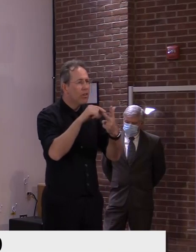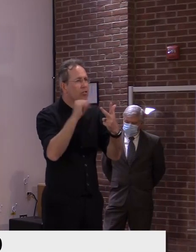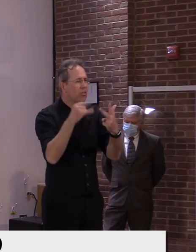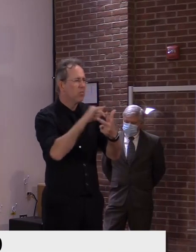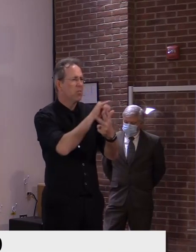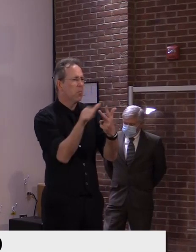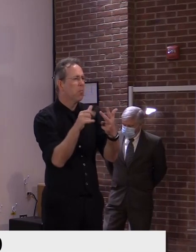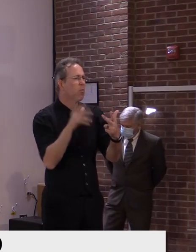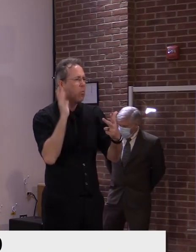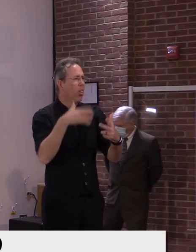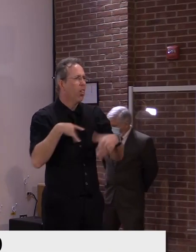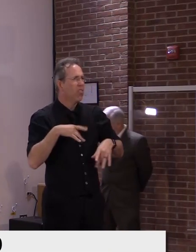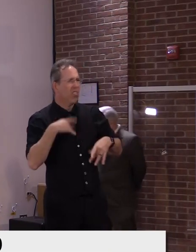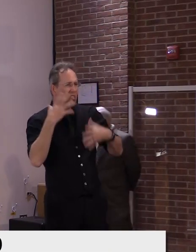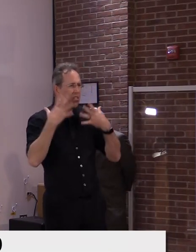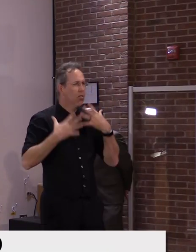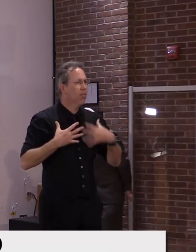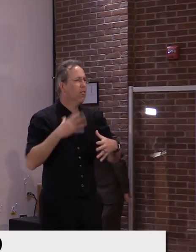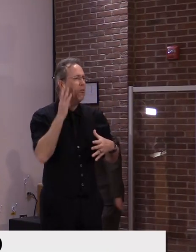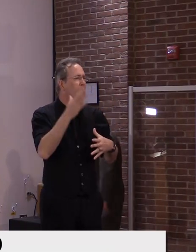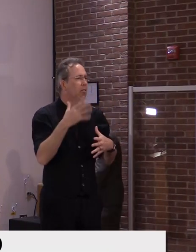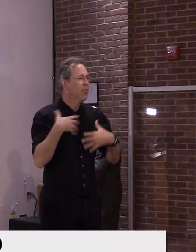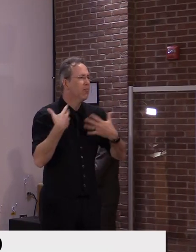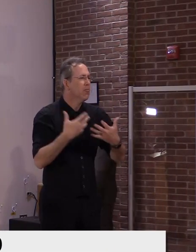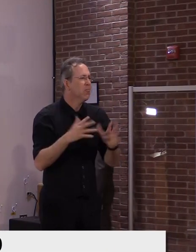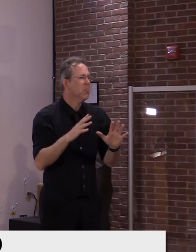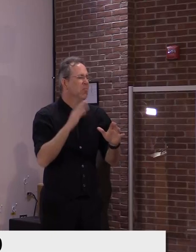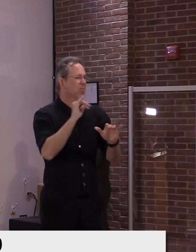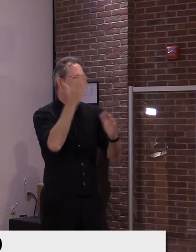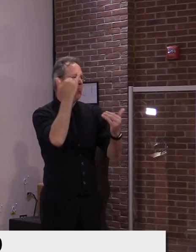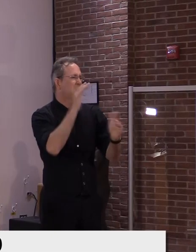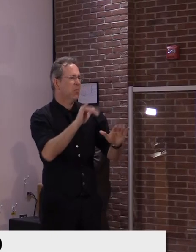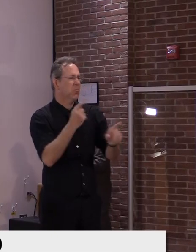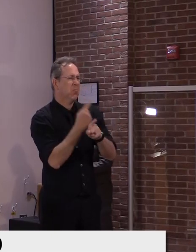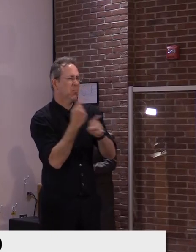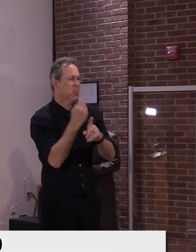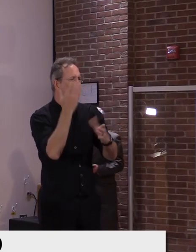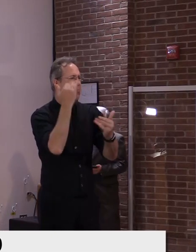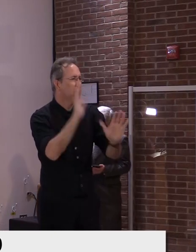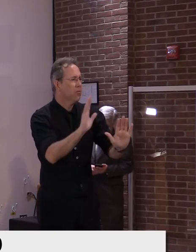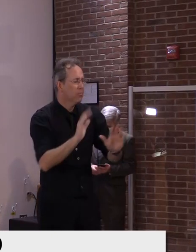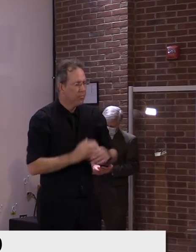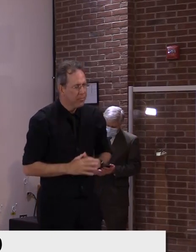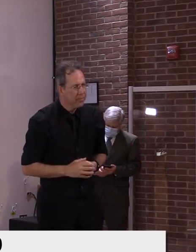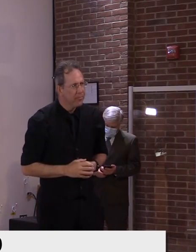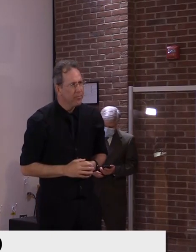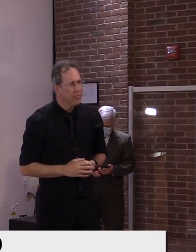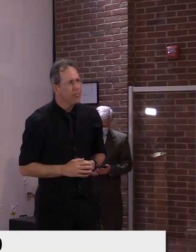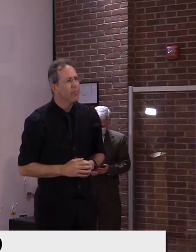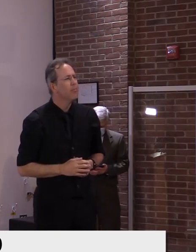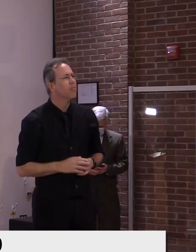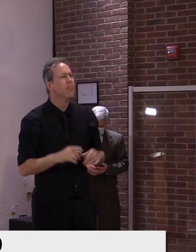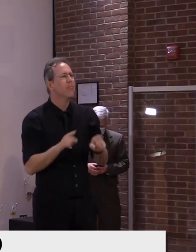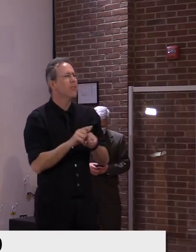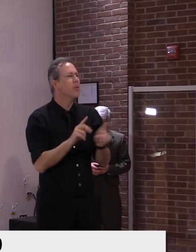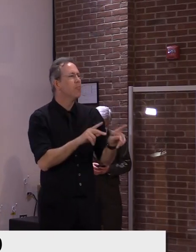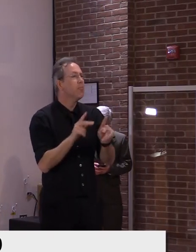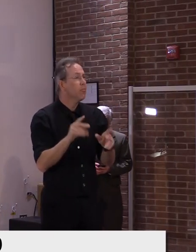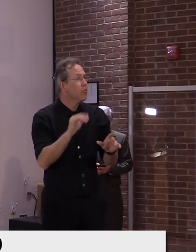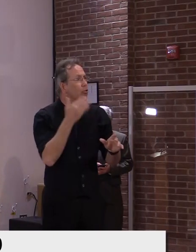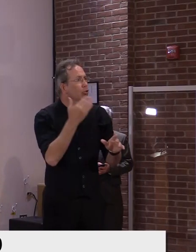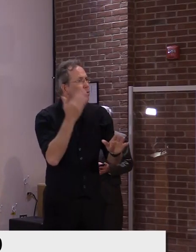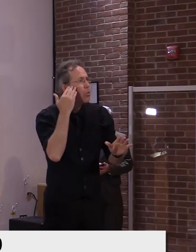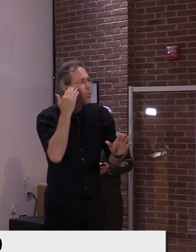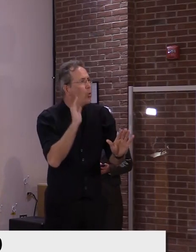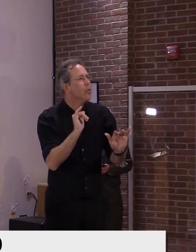expected responses to the vaccine, and often the kind of response we frankly tell people is a good thing to see because it means